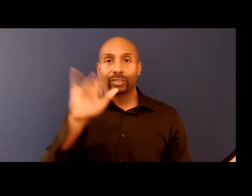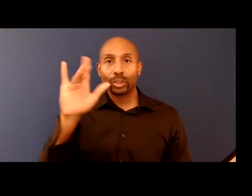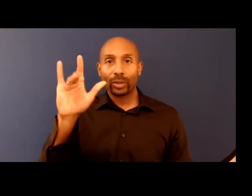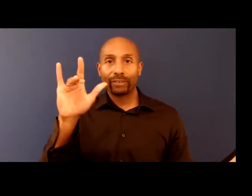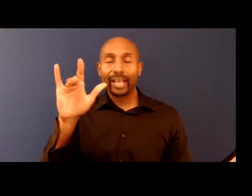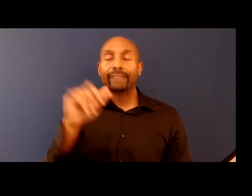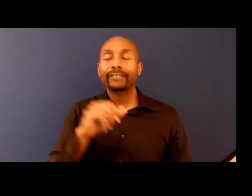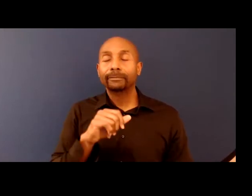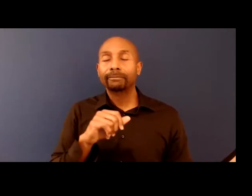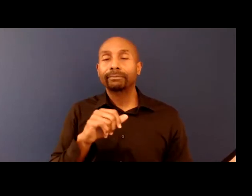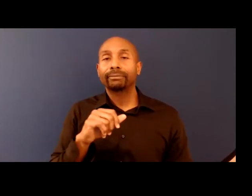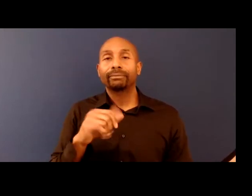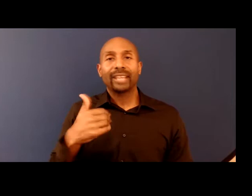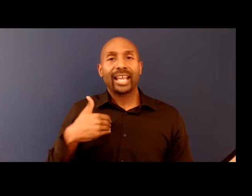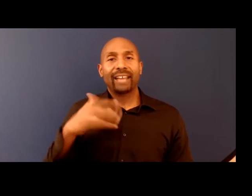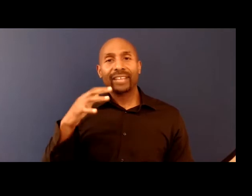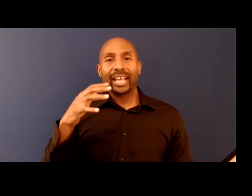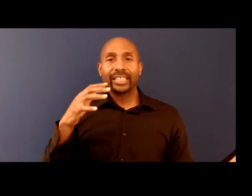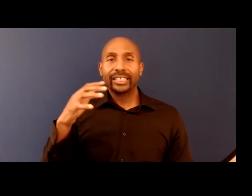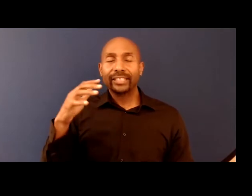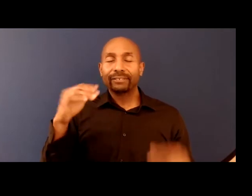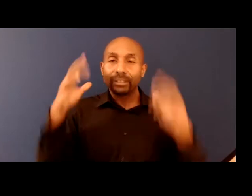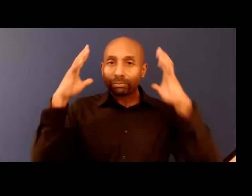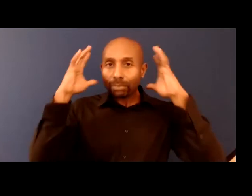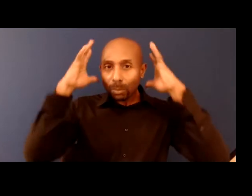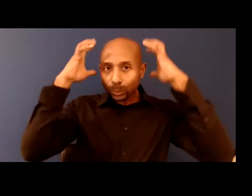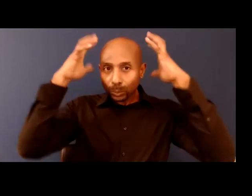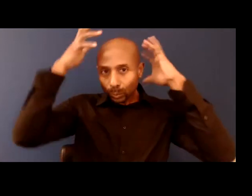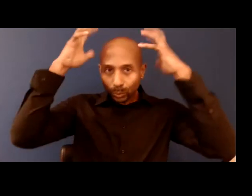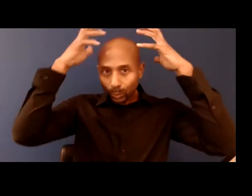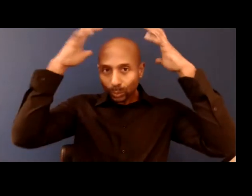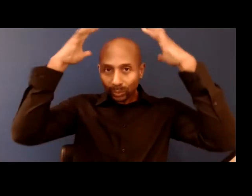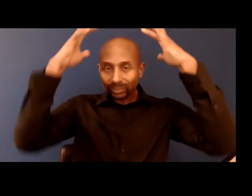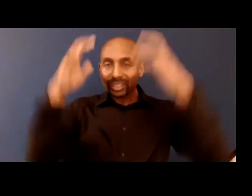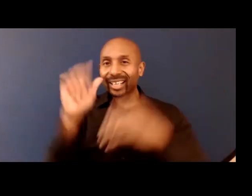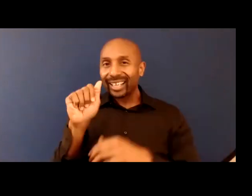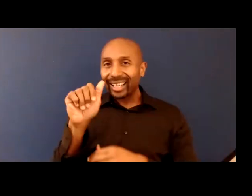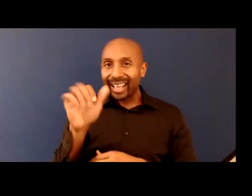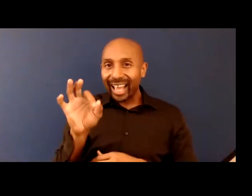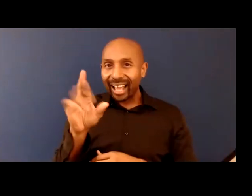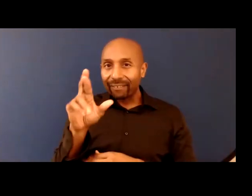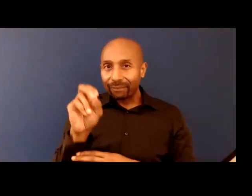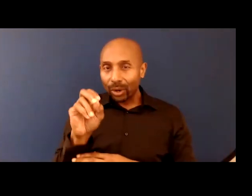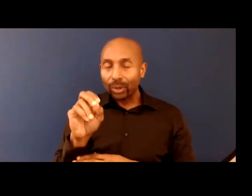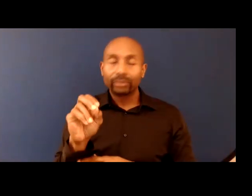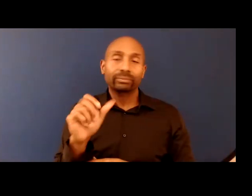I have kind of bushy-ish afro that's not very,